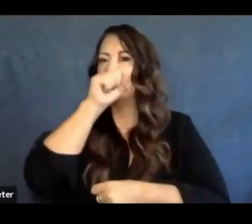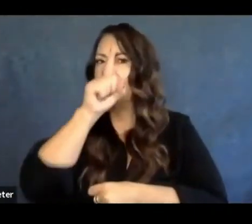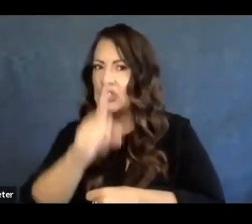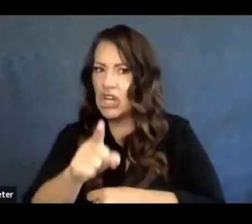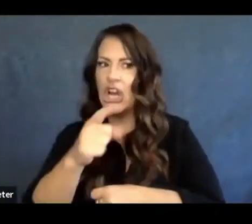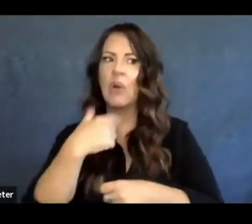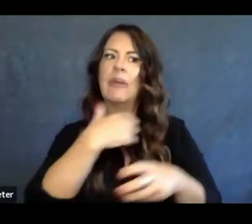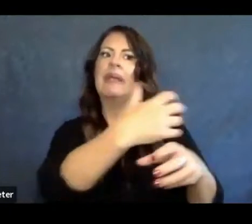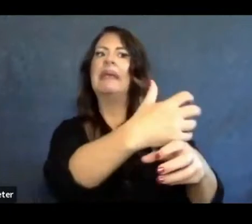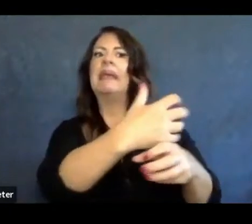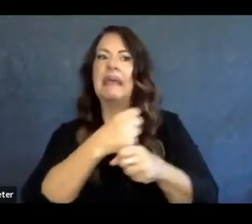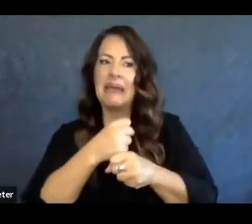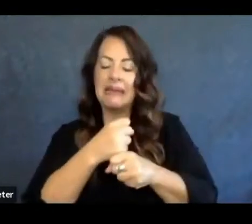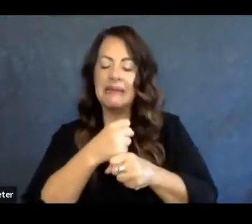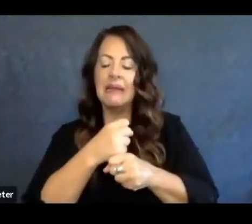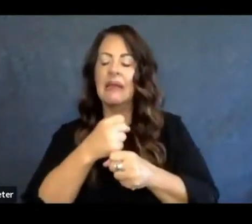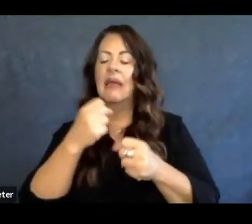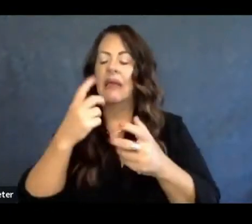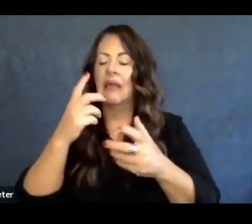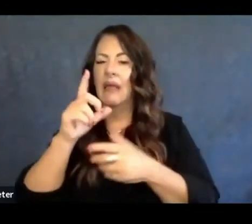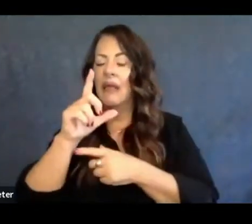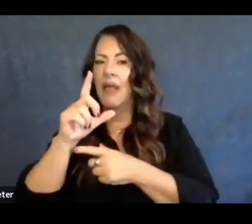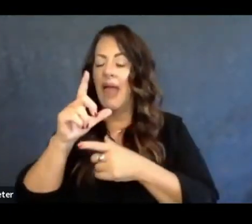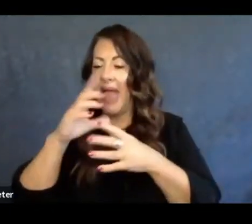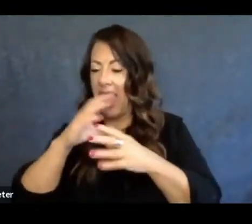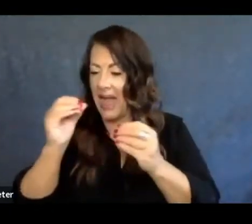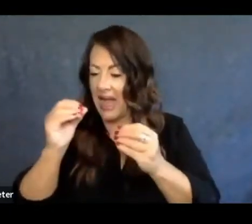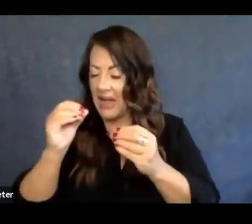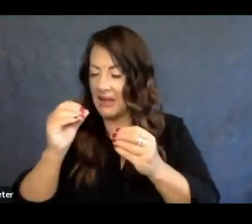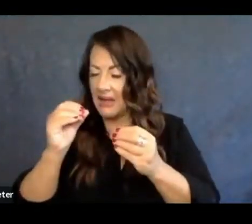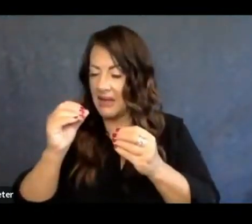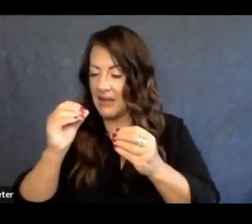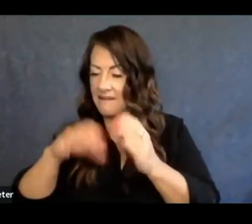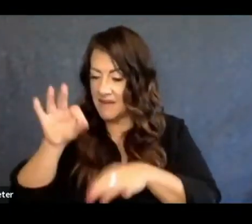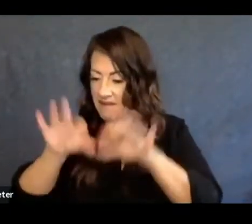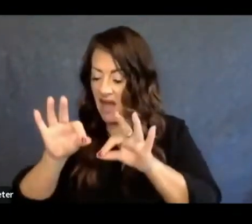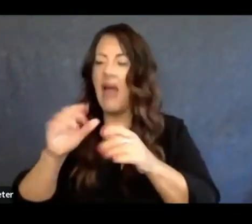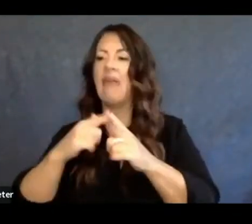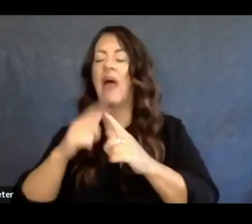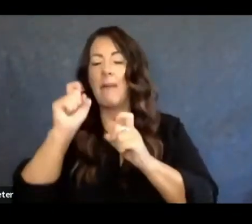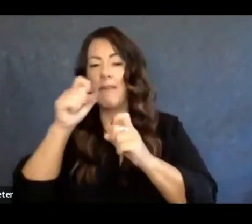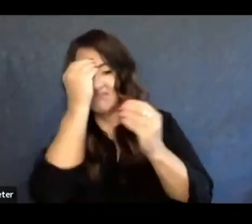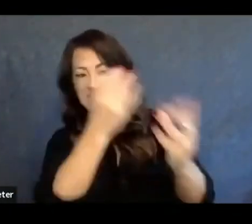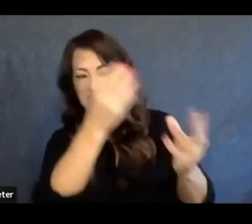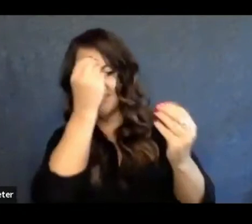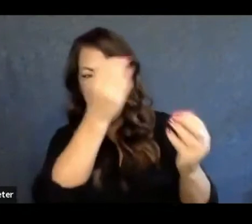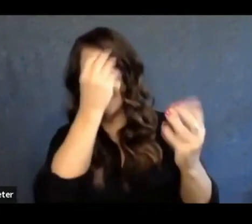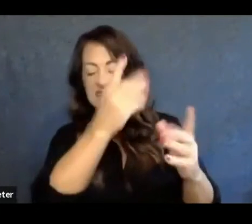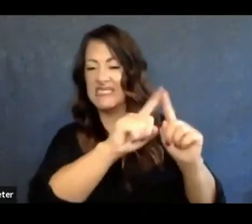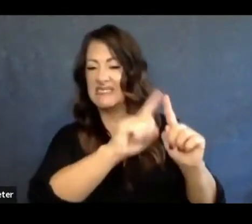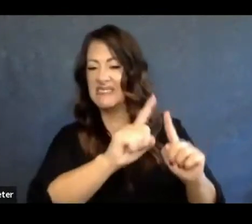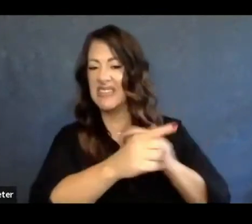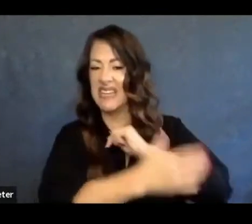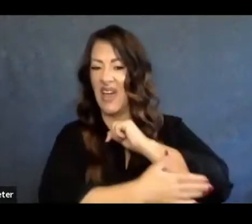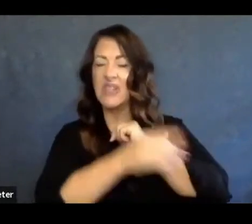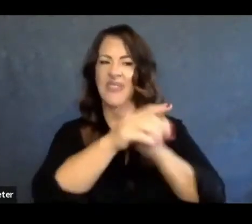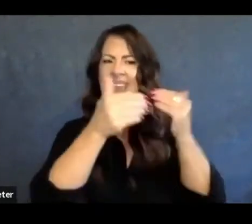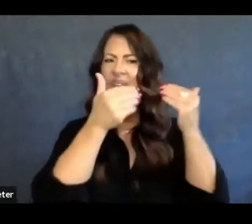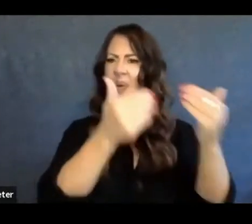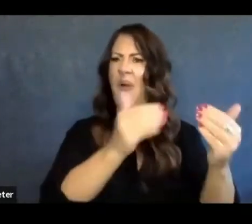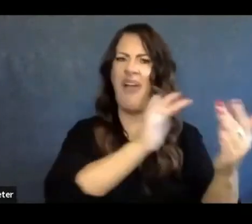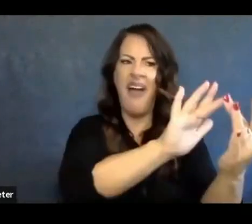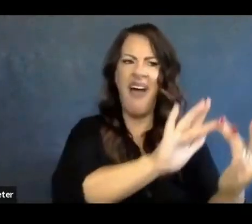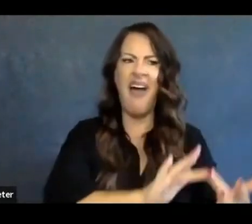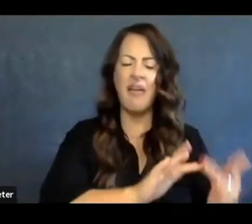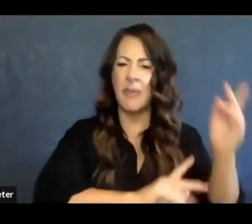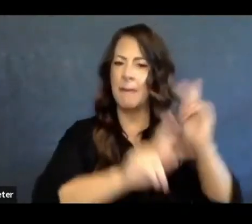lab results back to the counties as quickly as possible so that contact tracing work can begin. We know that some